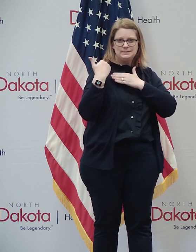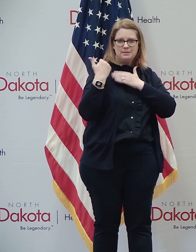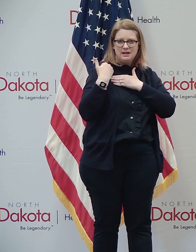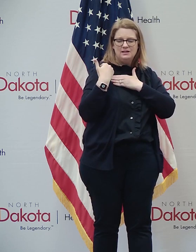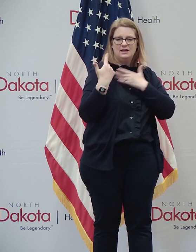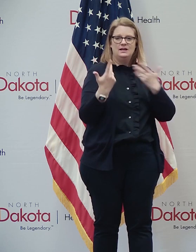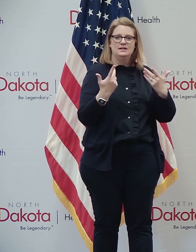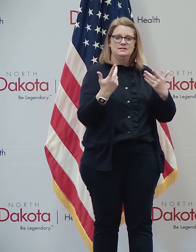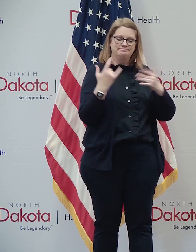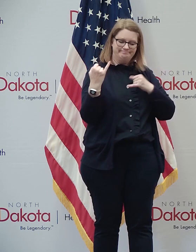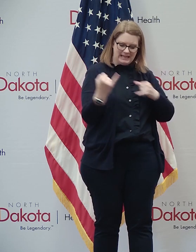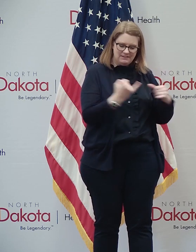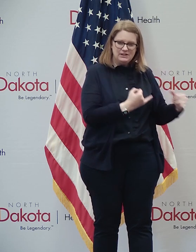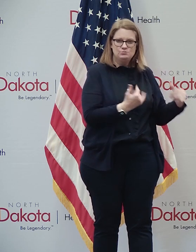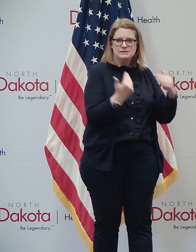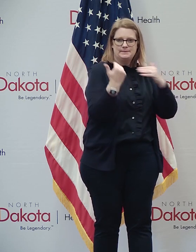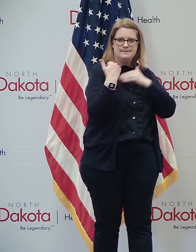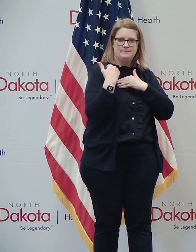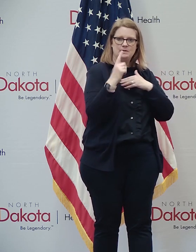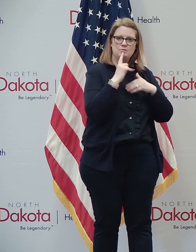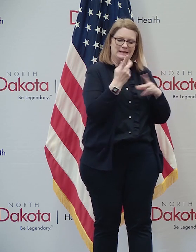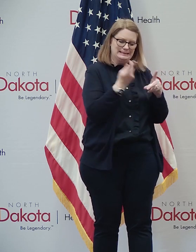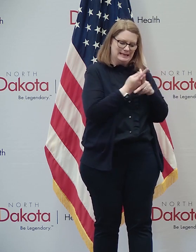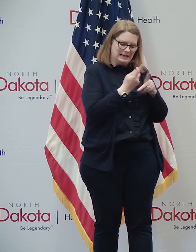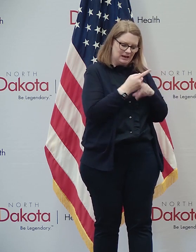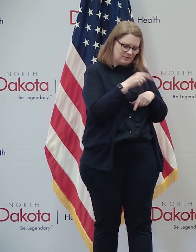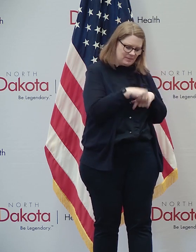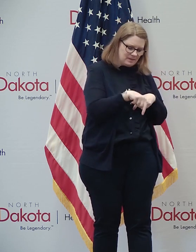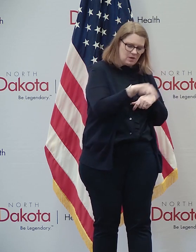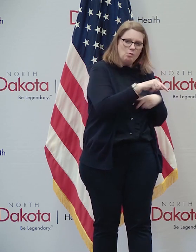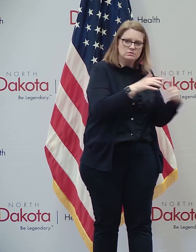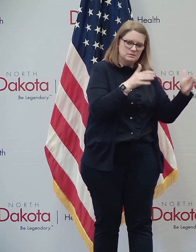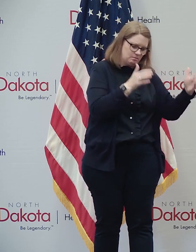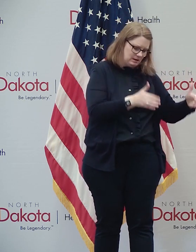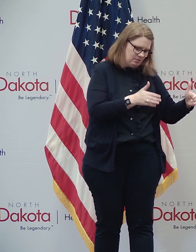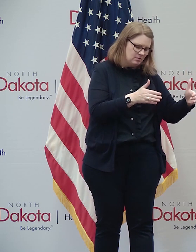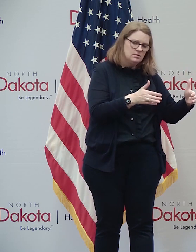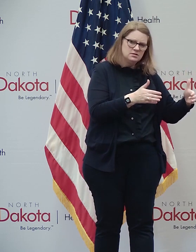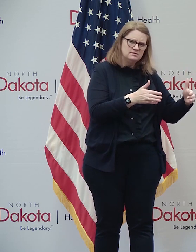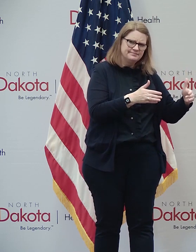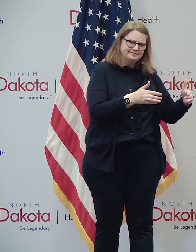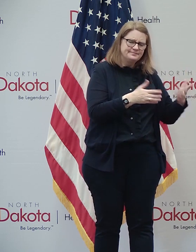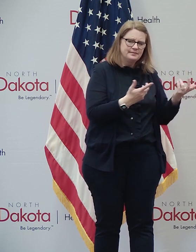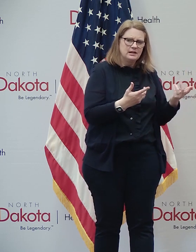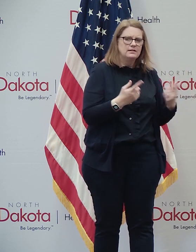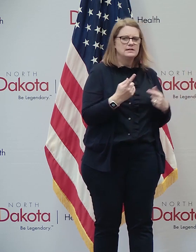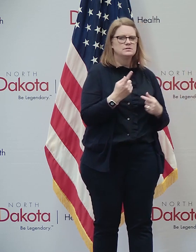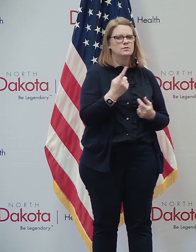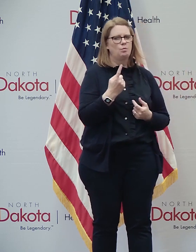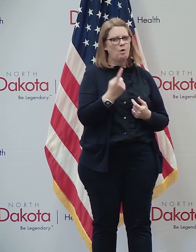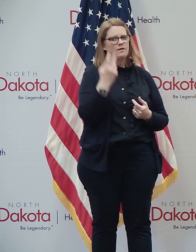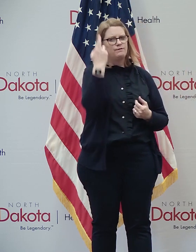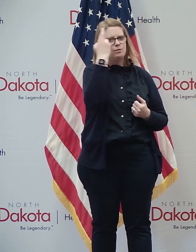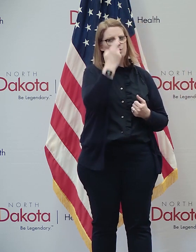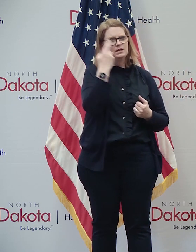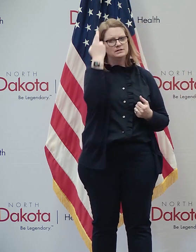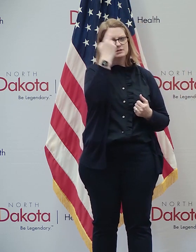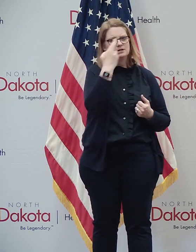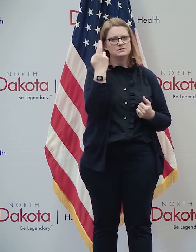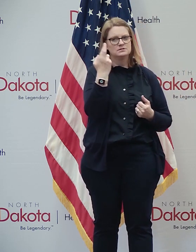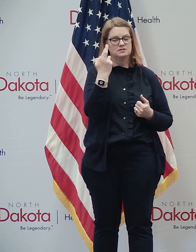I would say, their pod, whether it's family members or close set of friends, where everybody in that group is all committed to a high degree of